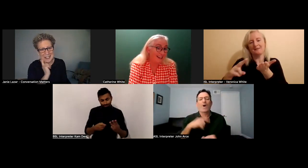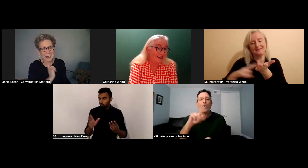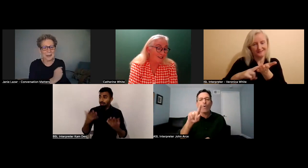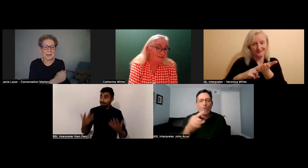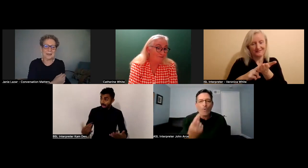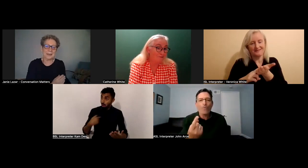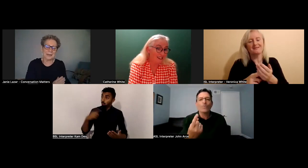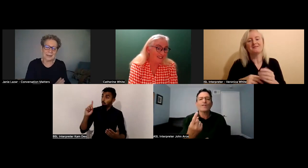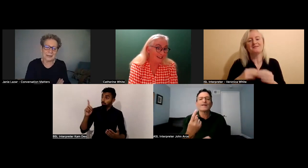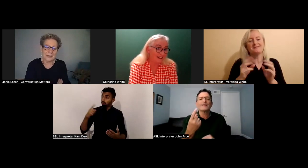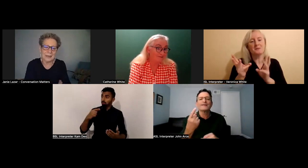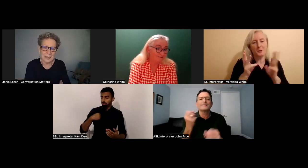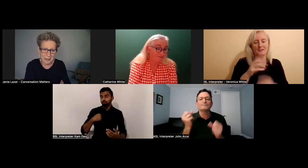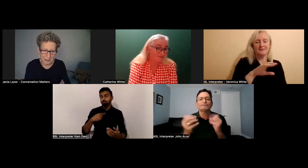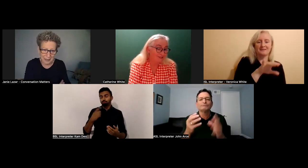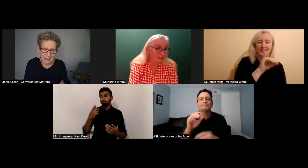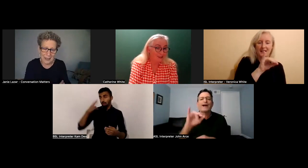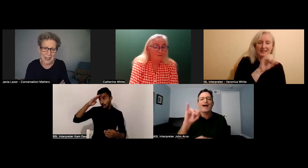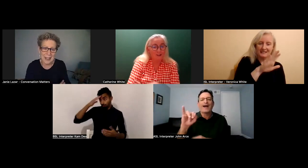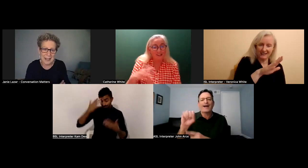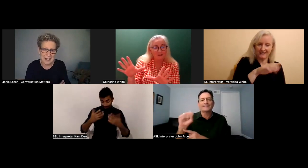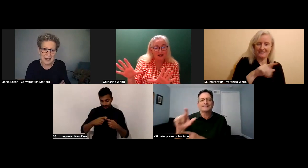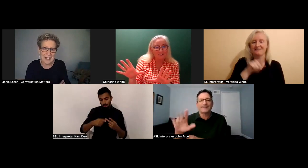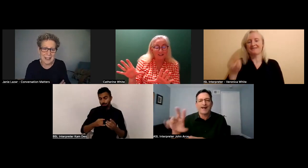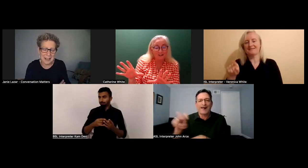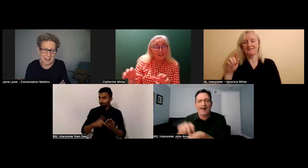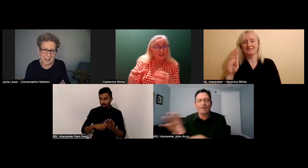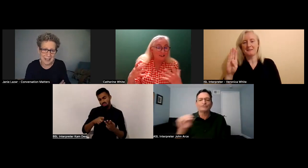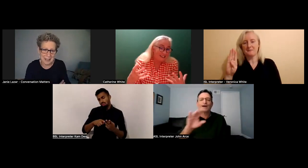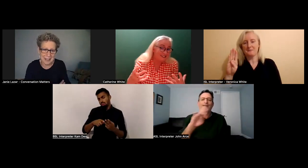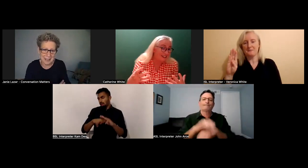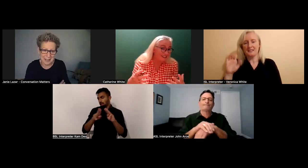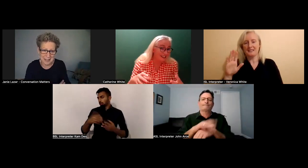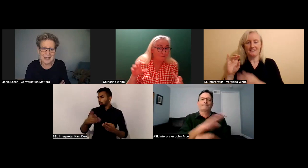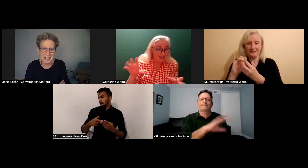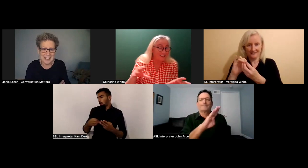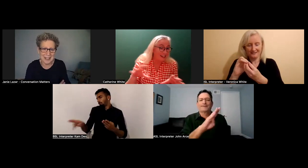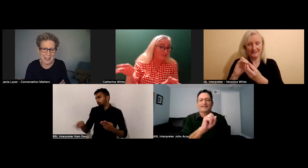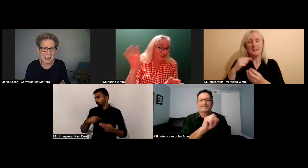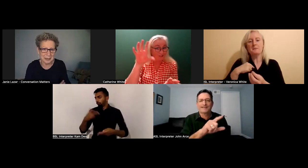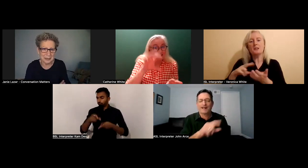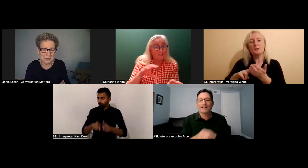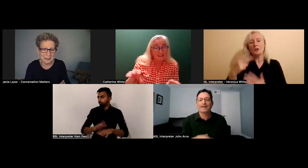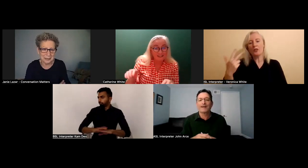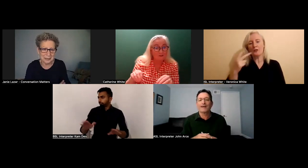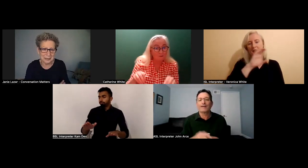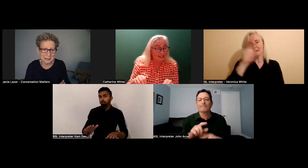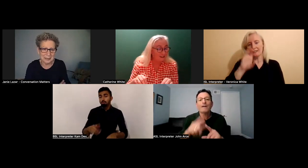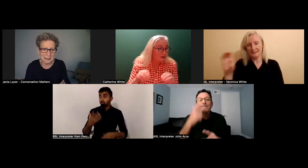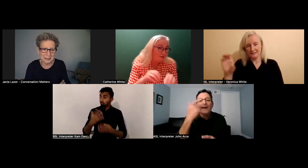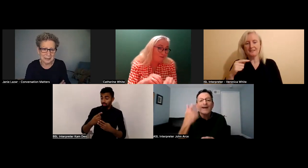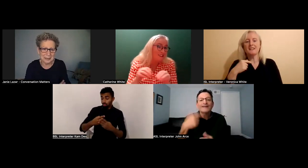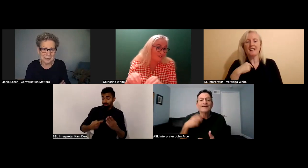ISL and BSL. But the reason why I've got the 3 of them is, like I said, because I have traveled and I've met